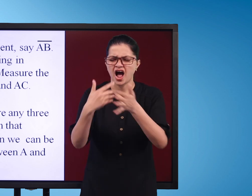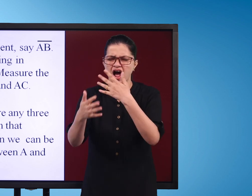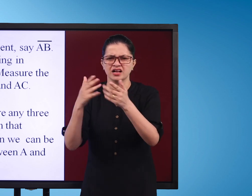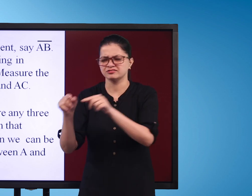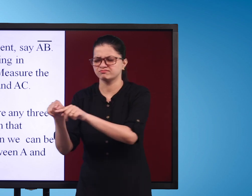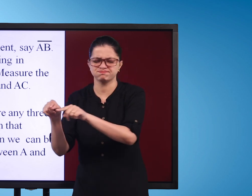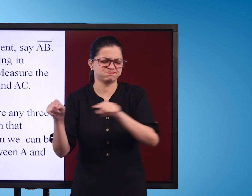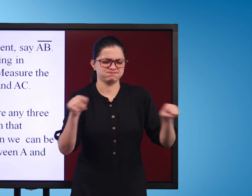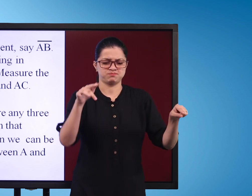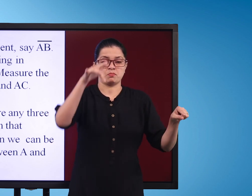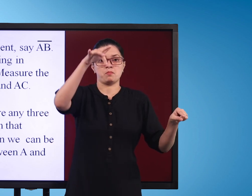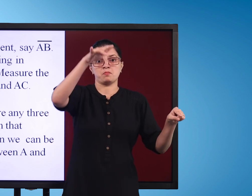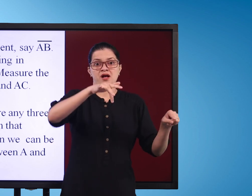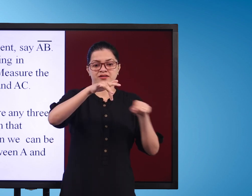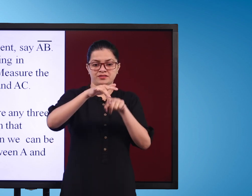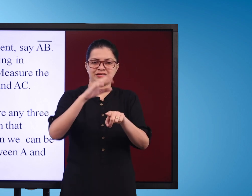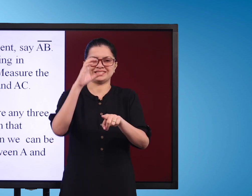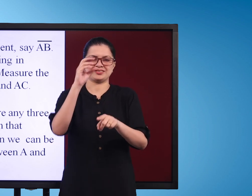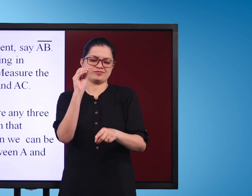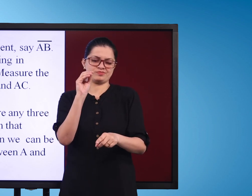Take any point C lying in between A and B.